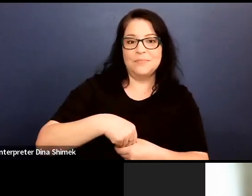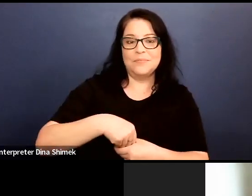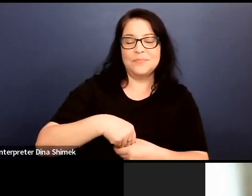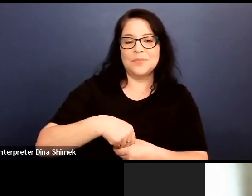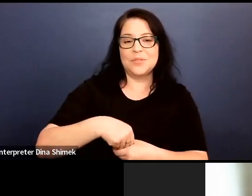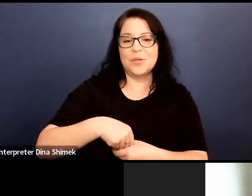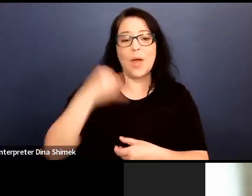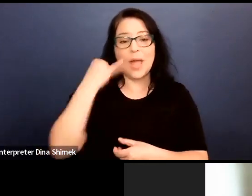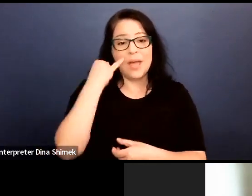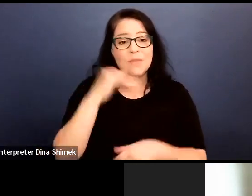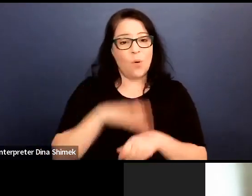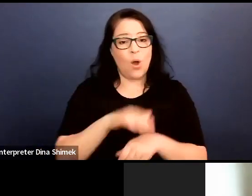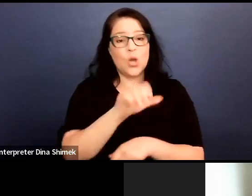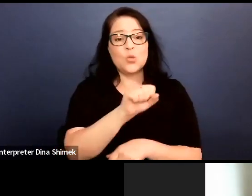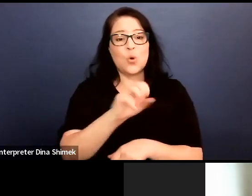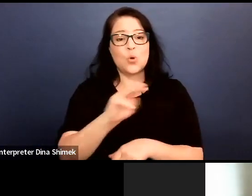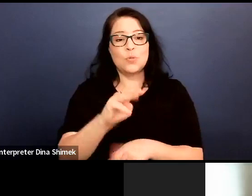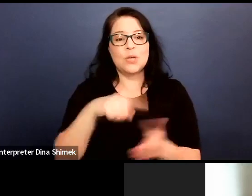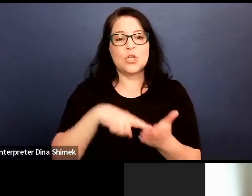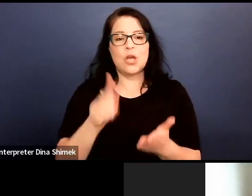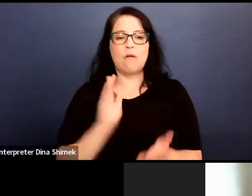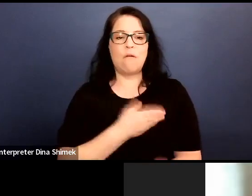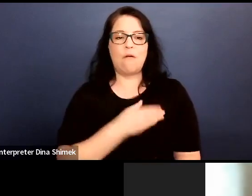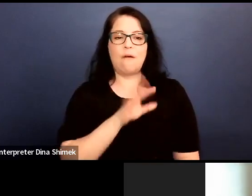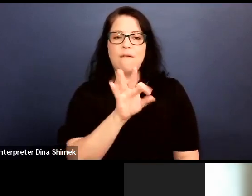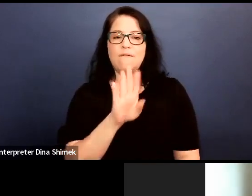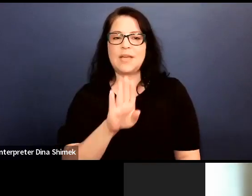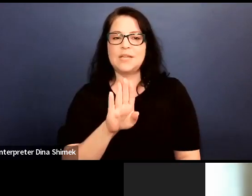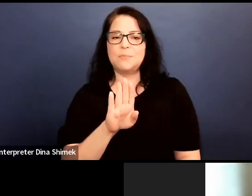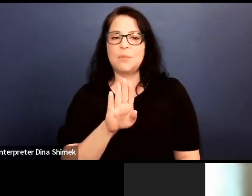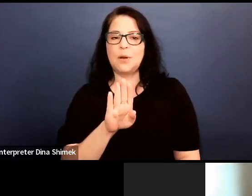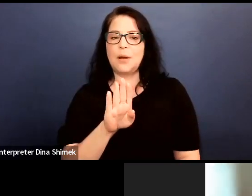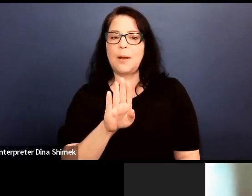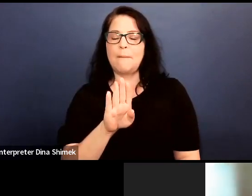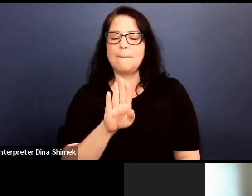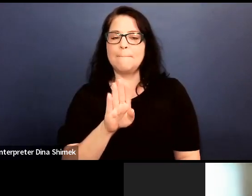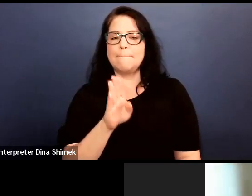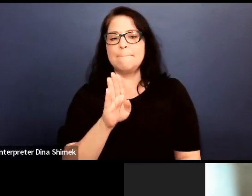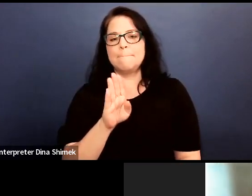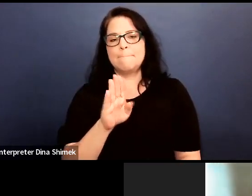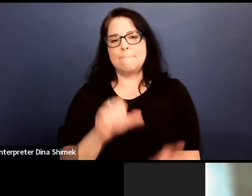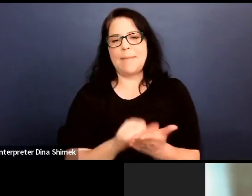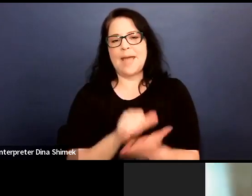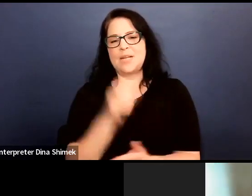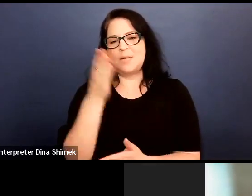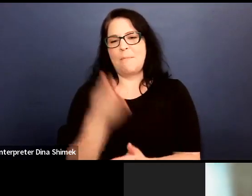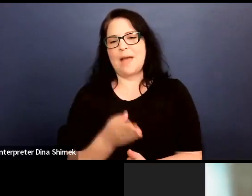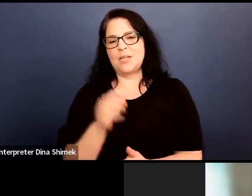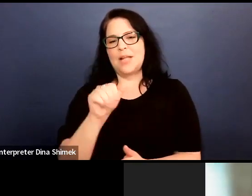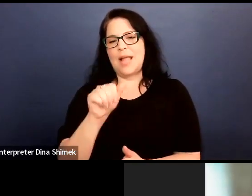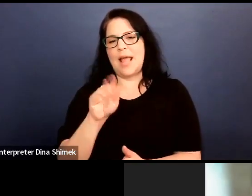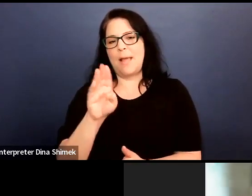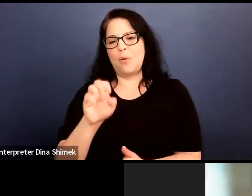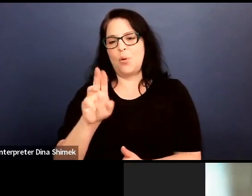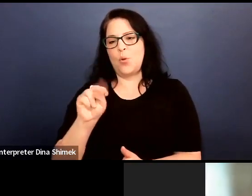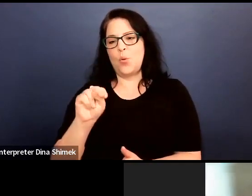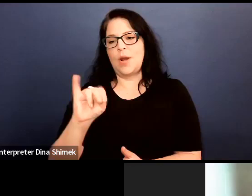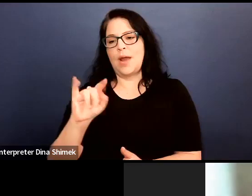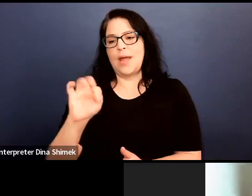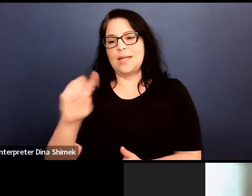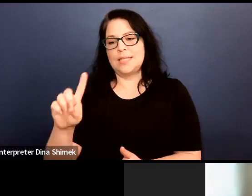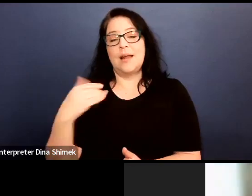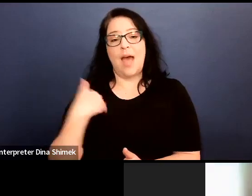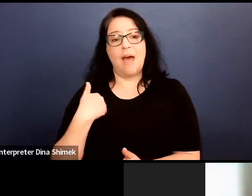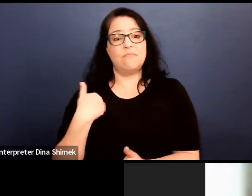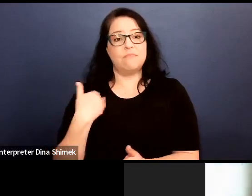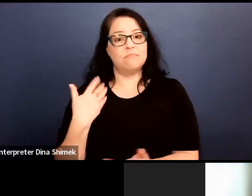are on social media, check out our Facebook page, facebook.com/Able United. I believe we have a promo going on for the next week